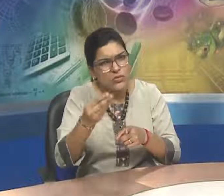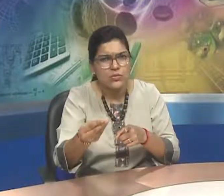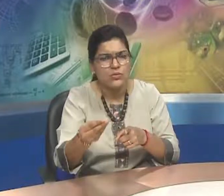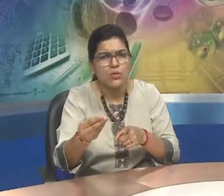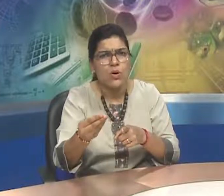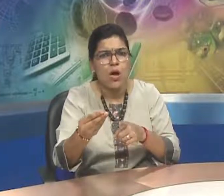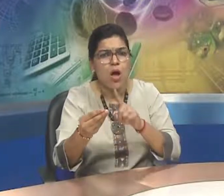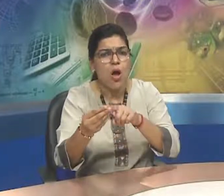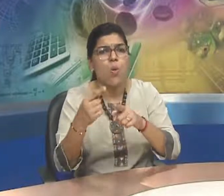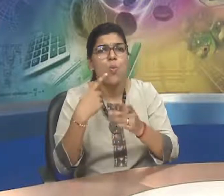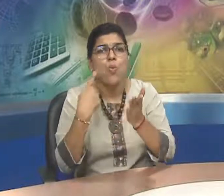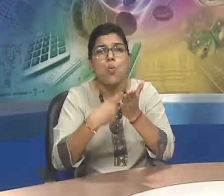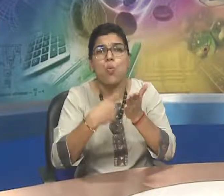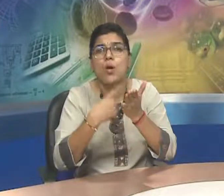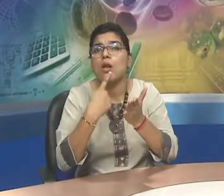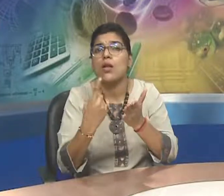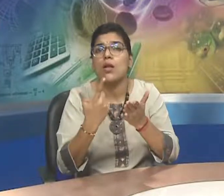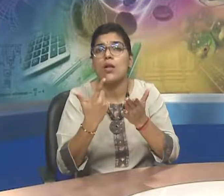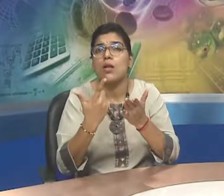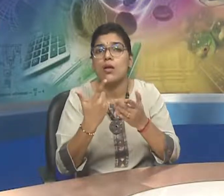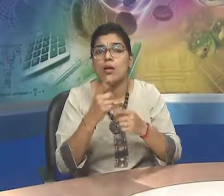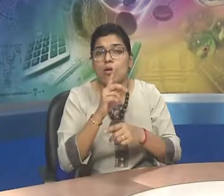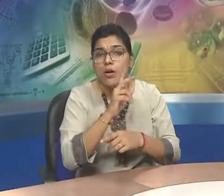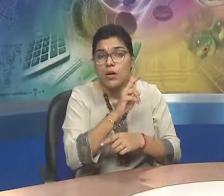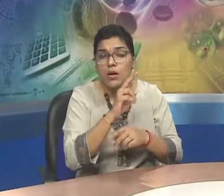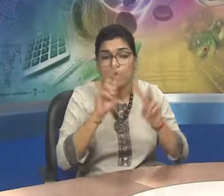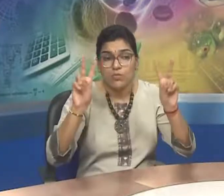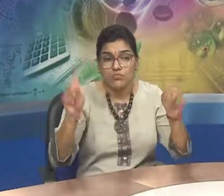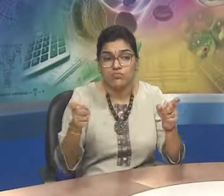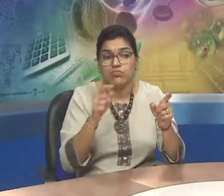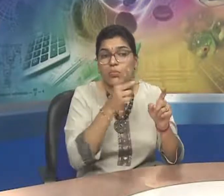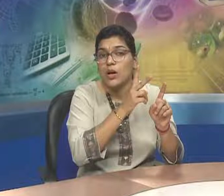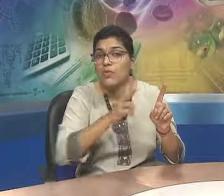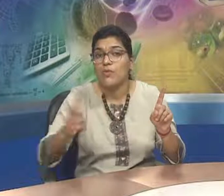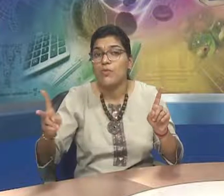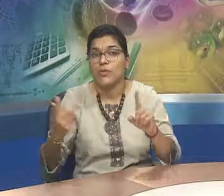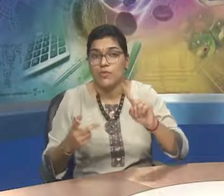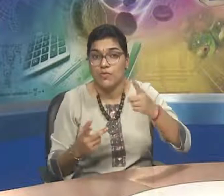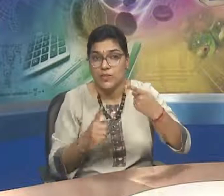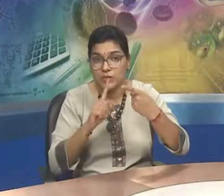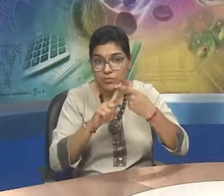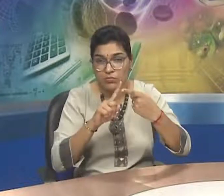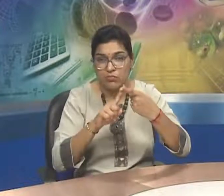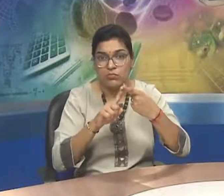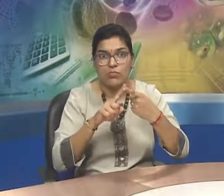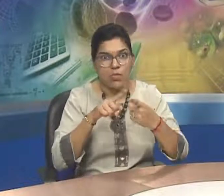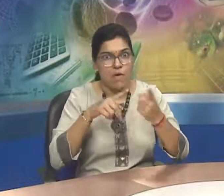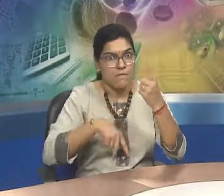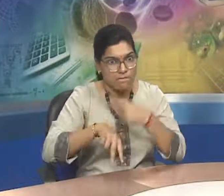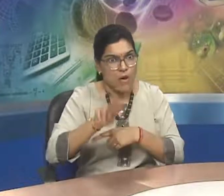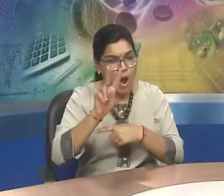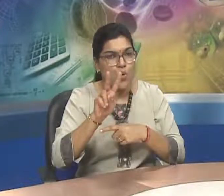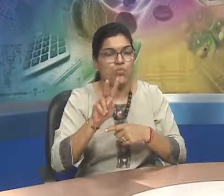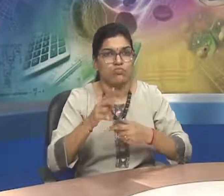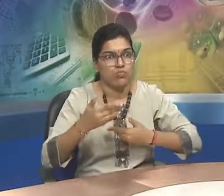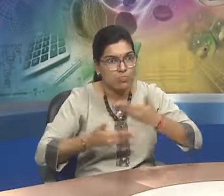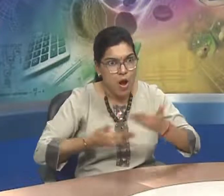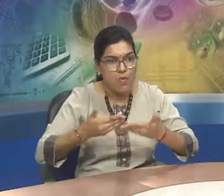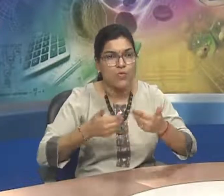institution wholly maintained out of state funds. The first option